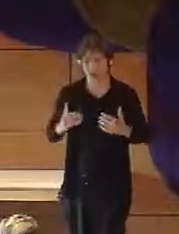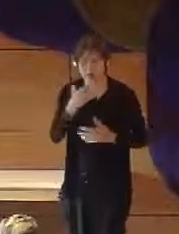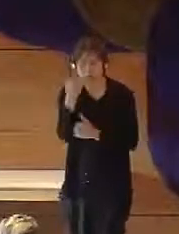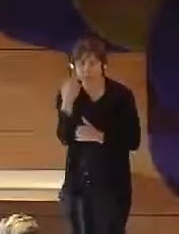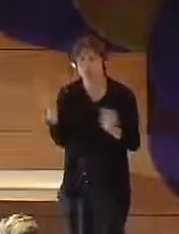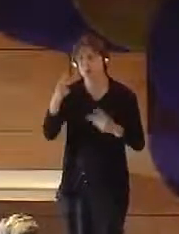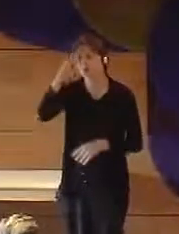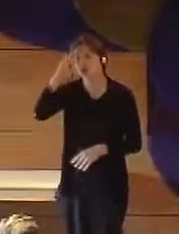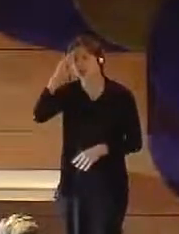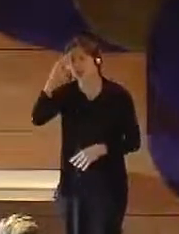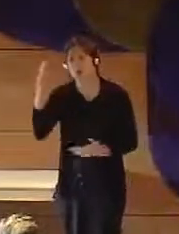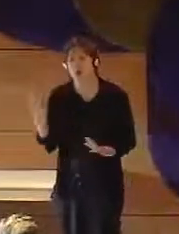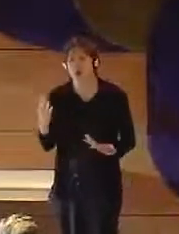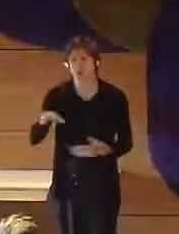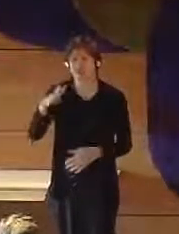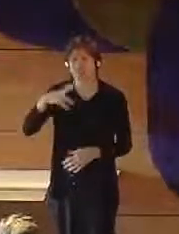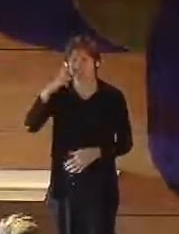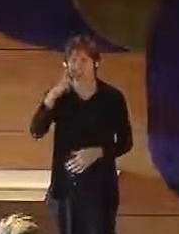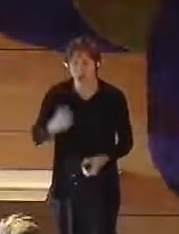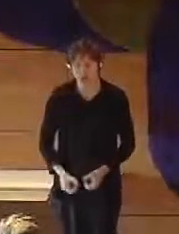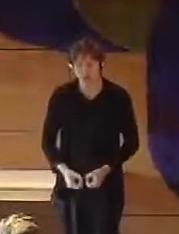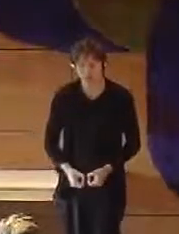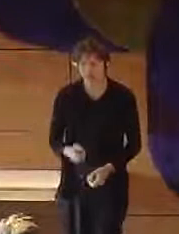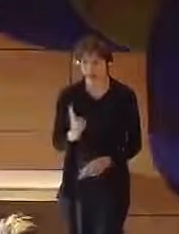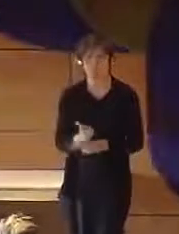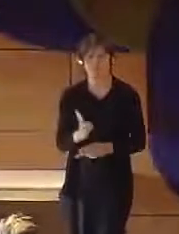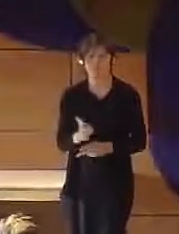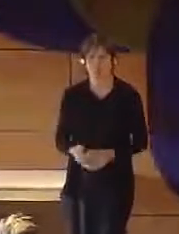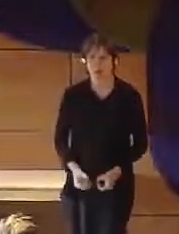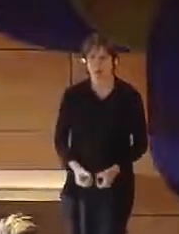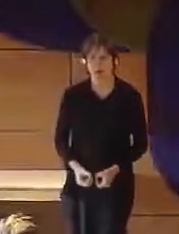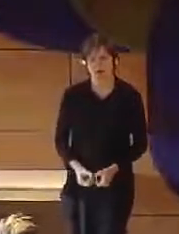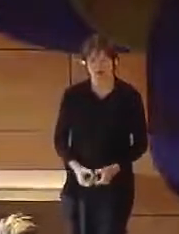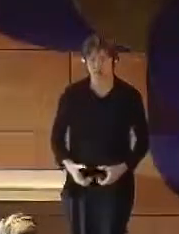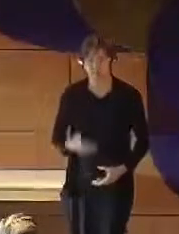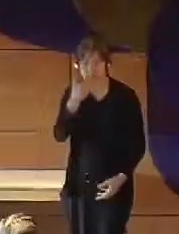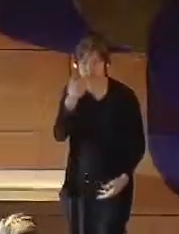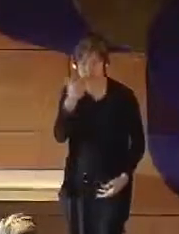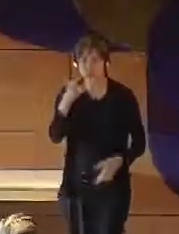testicles by 14, we would usually call that delayed puberty.